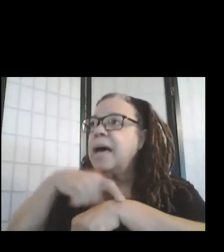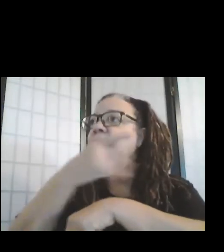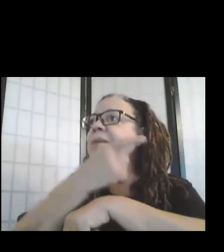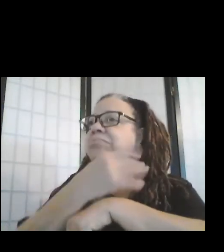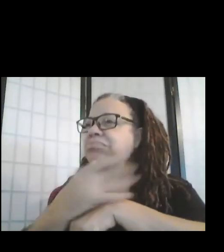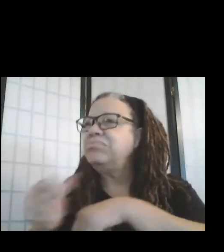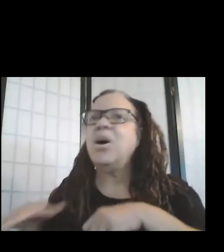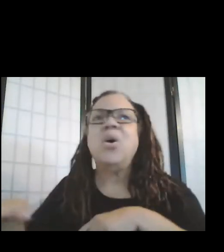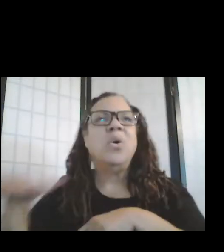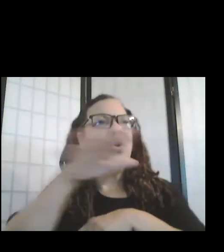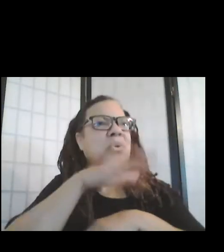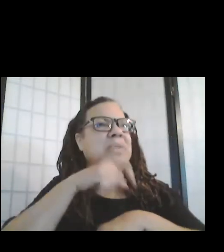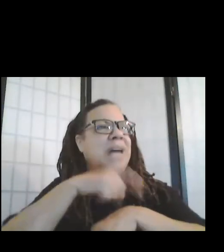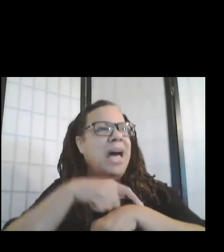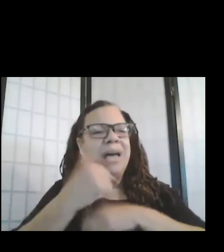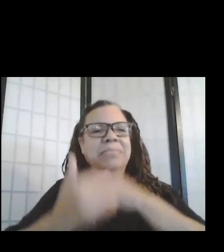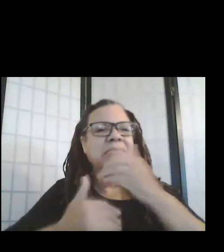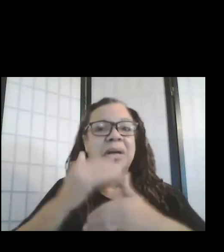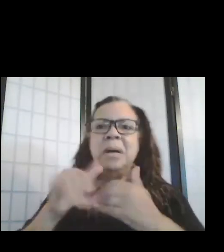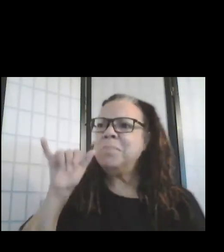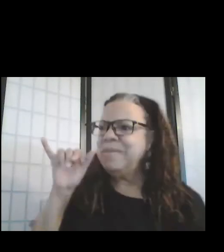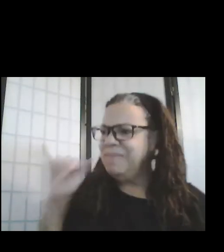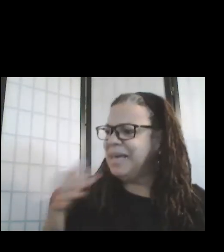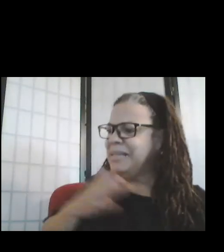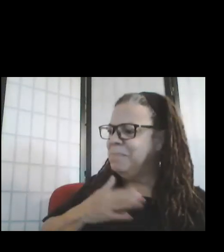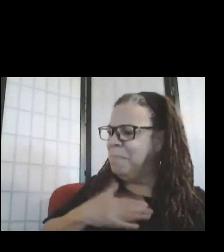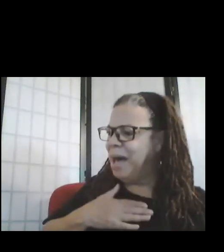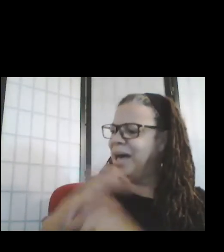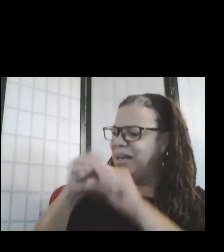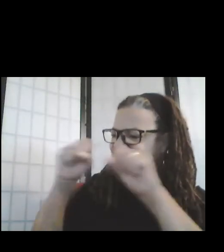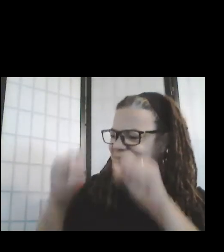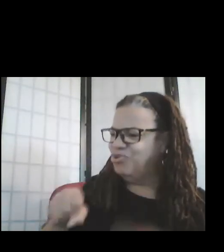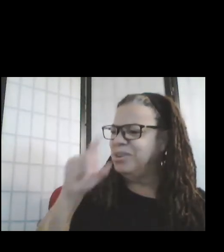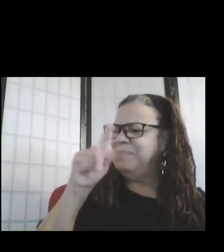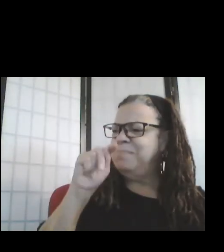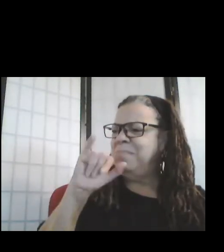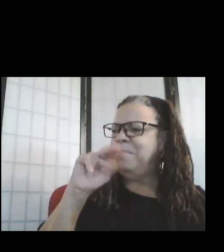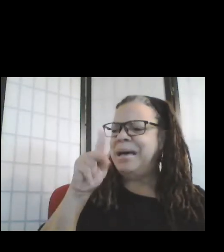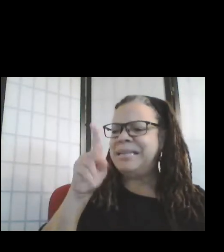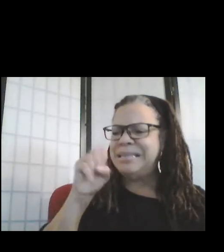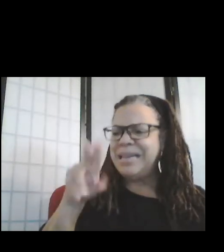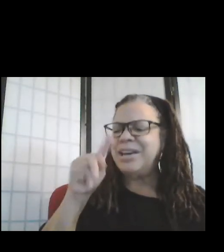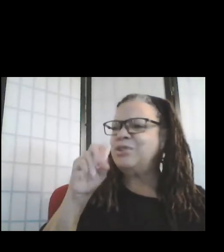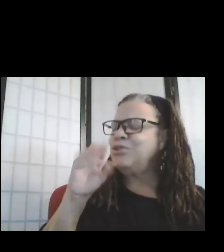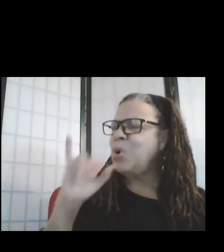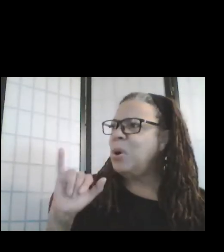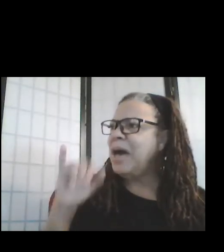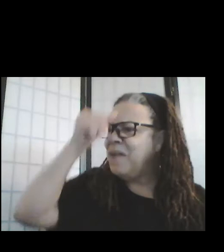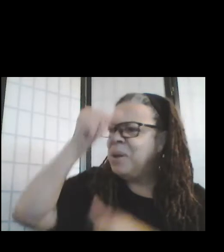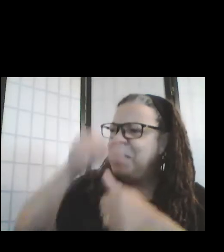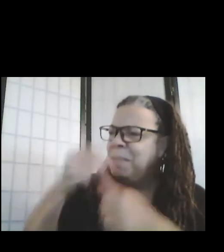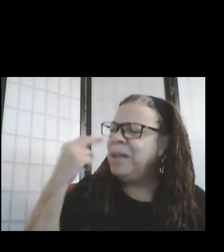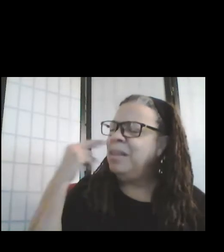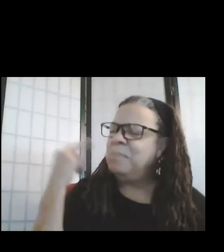her. Yet there is her Tinker Toy structure, the child of her own childhood imagination,